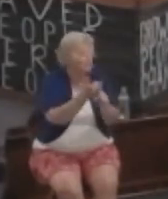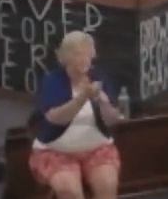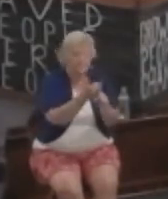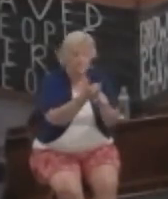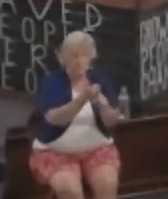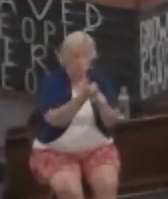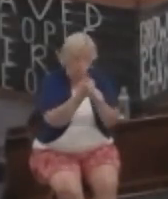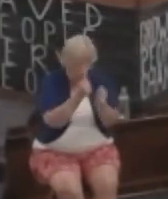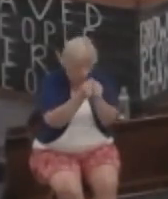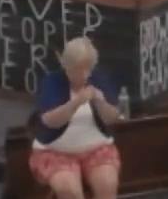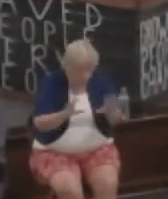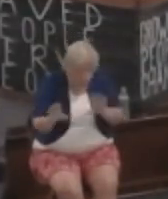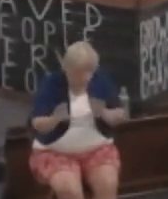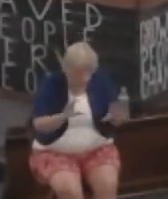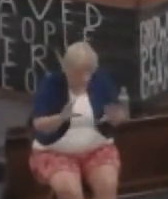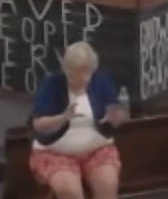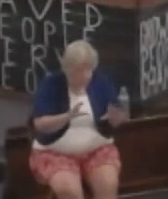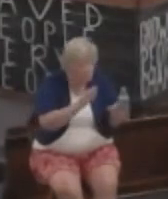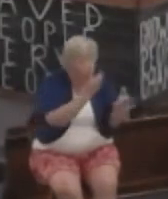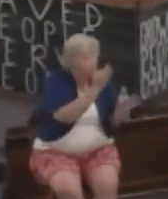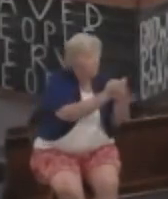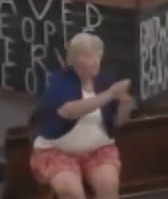action, is dead.